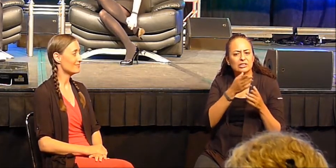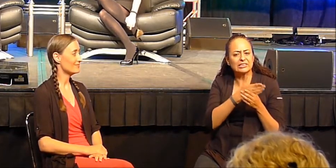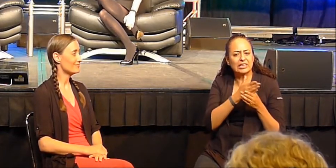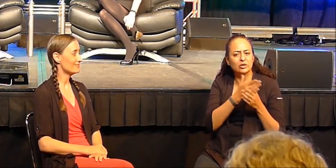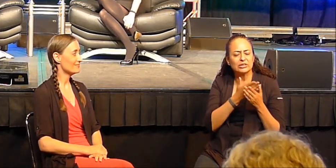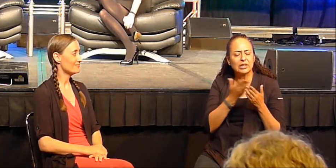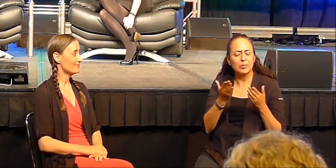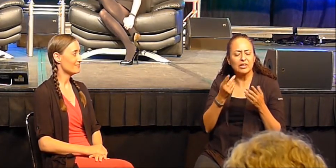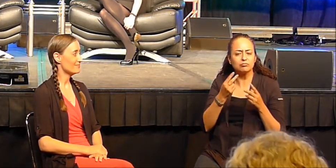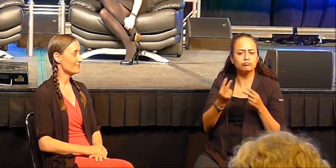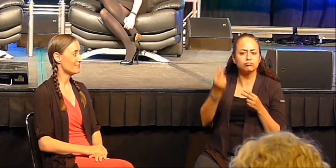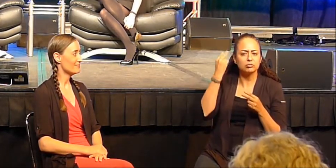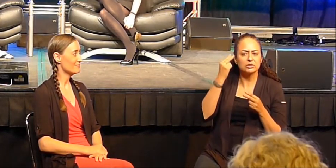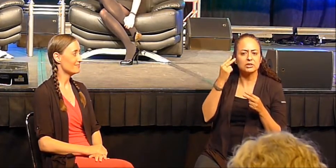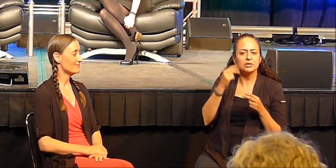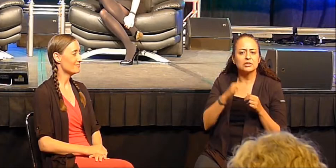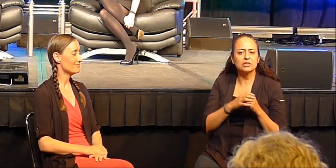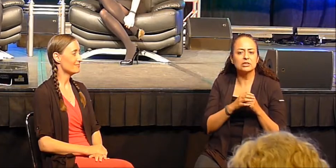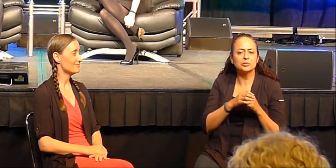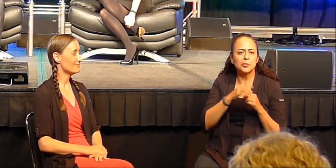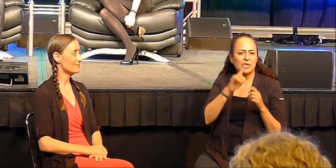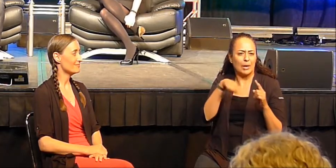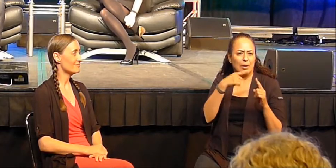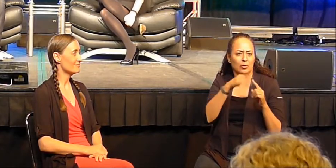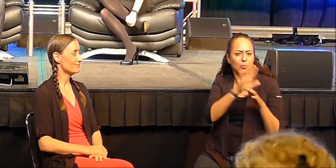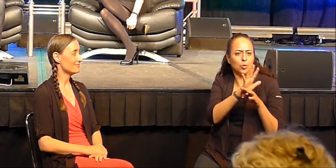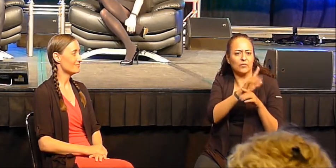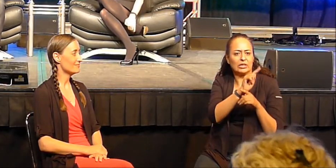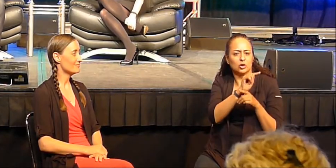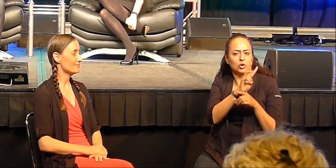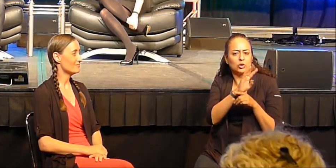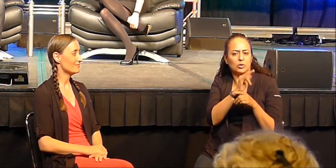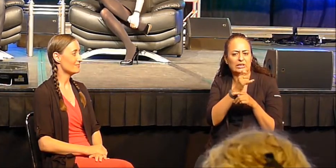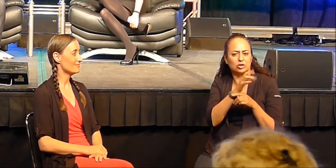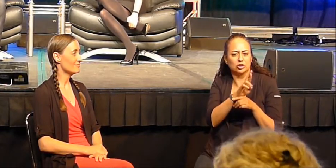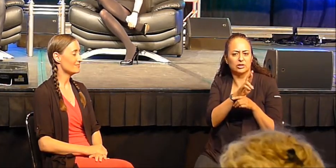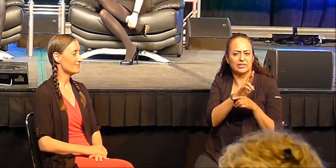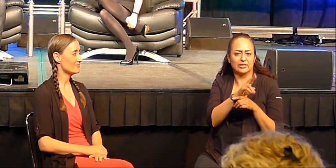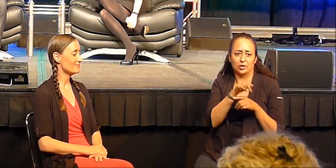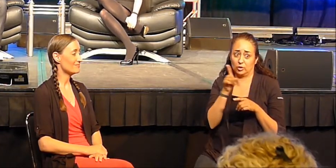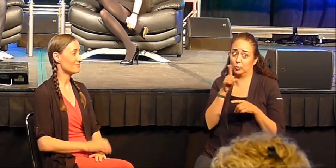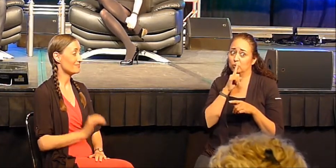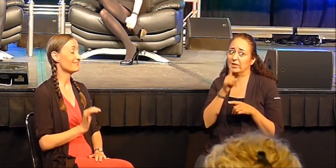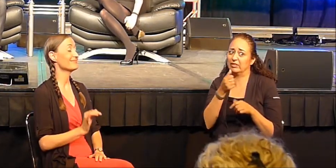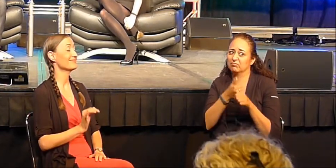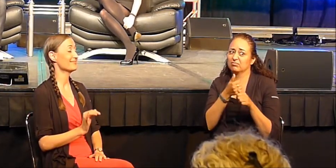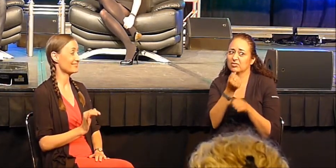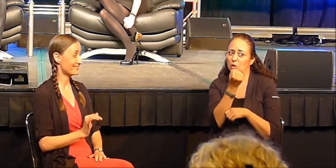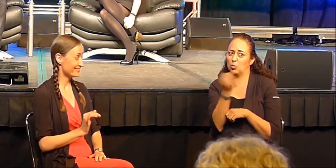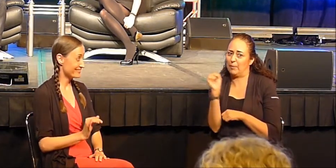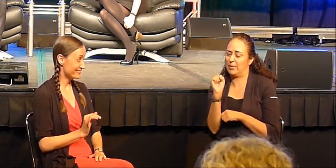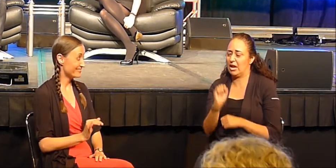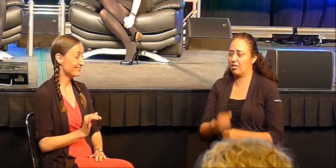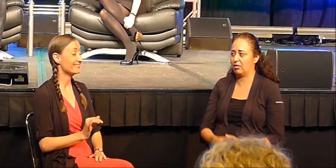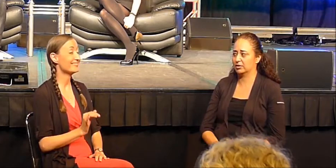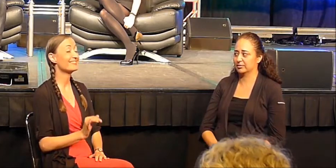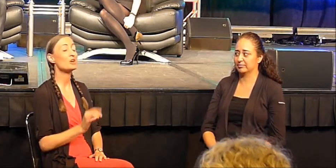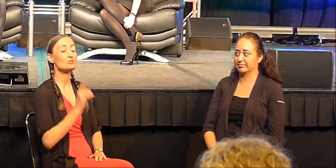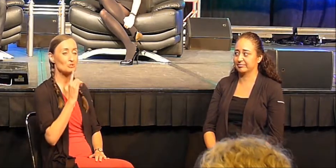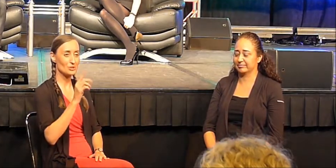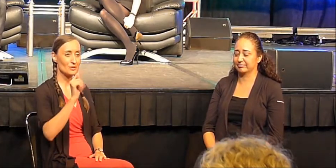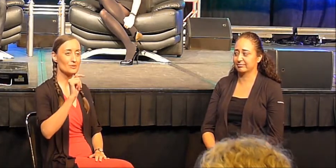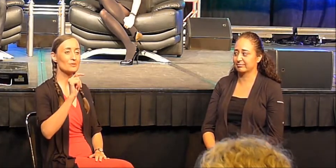Okay. You're such a rebel. Sure. Twister. Okay. So we filmed that